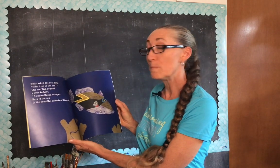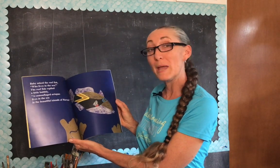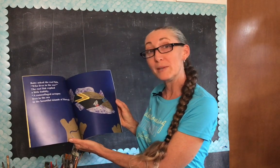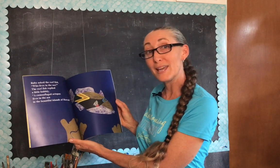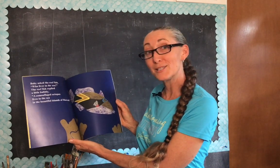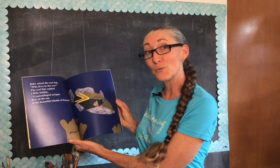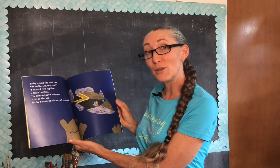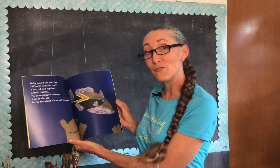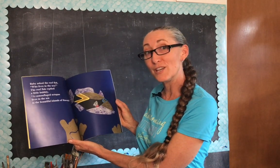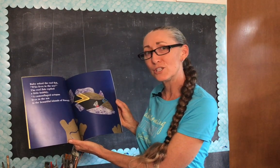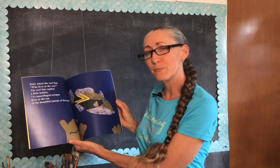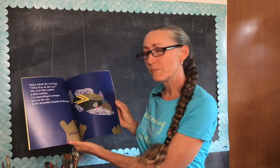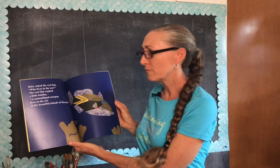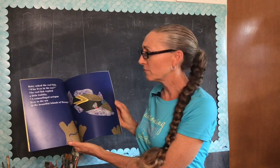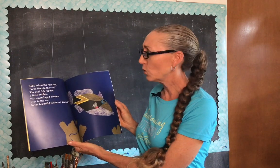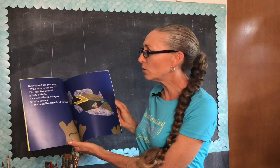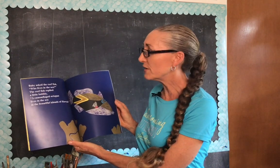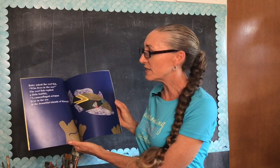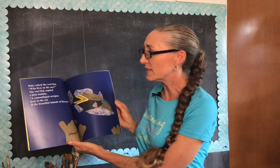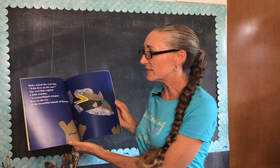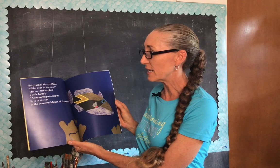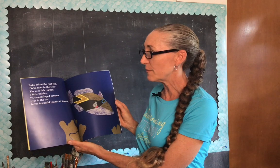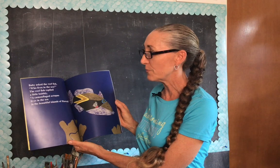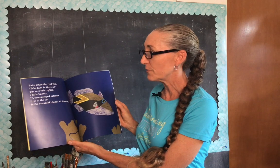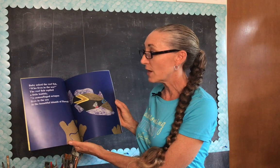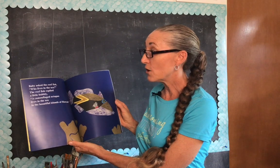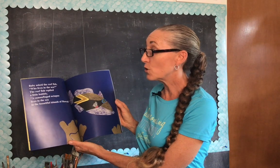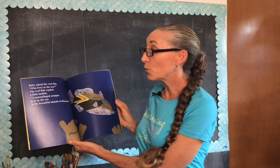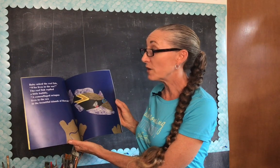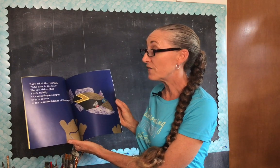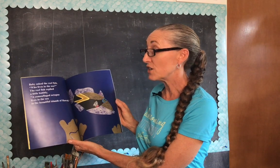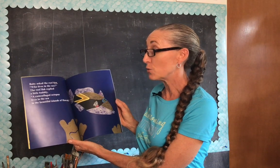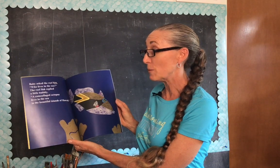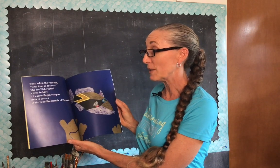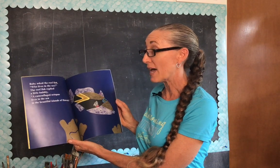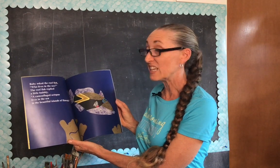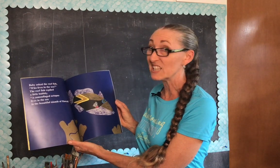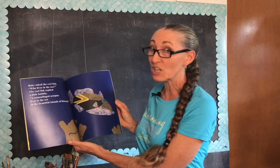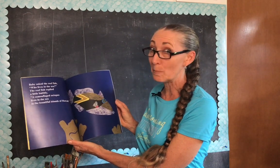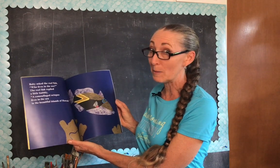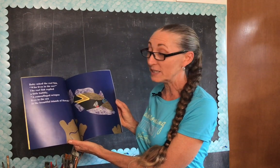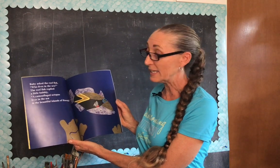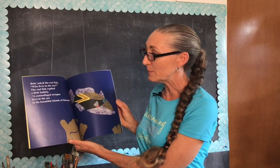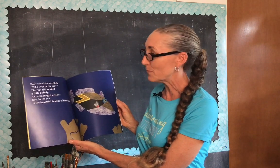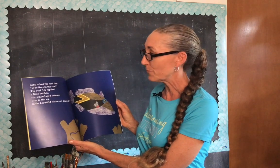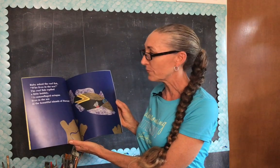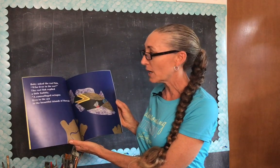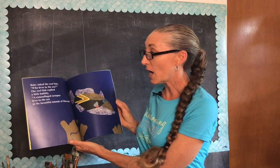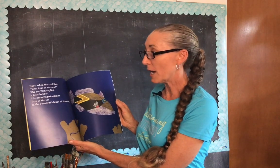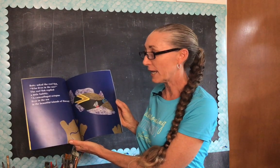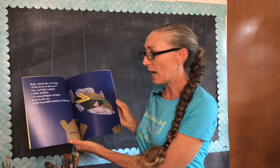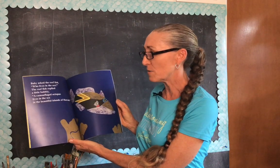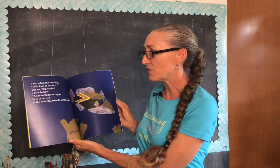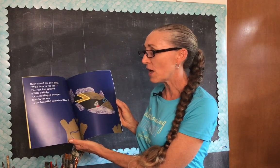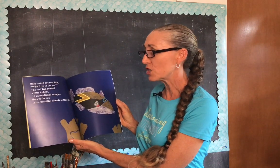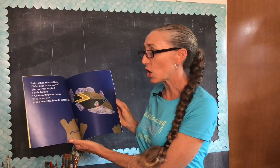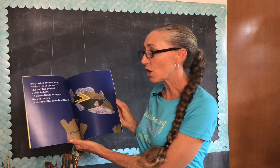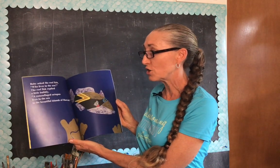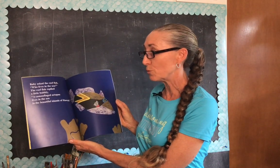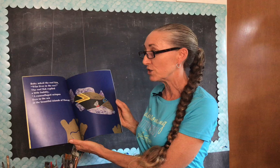Baby asked the reef fish, "Who lives in the sea?" The reef fish replied a little bubbly, "A camouflage octopus